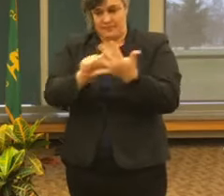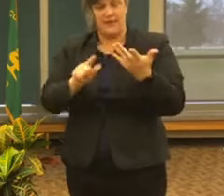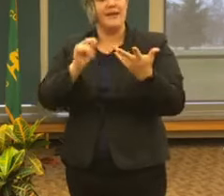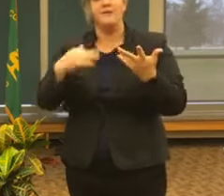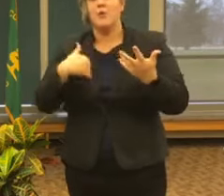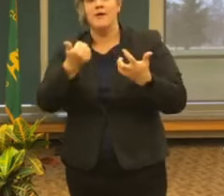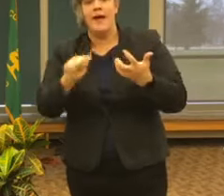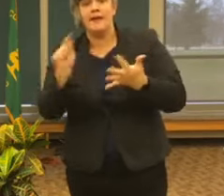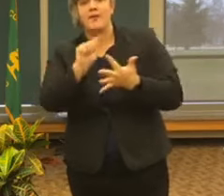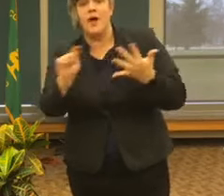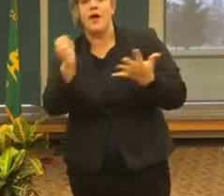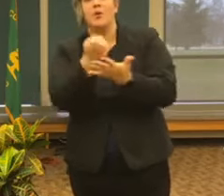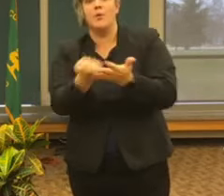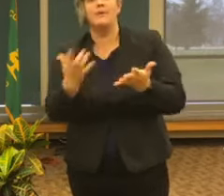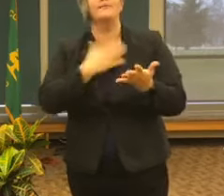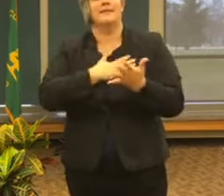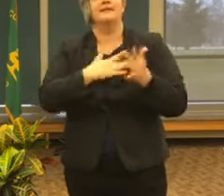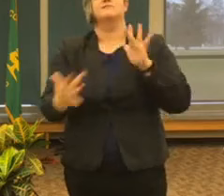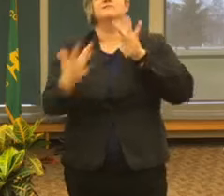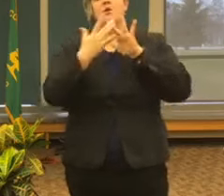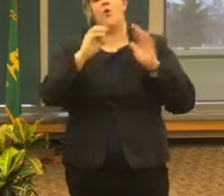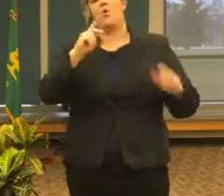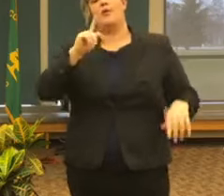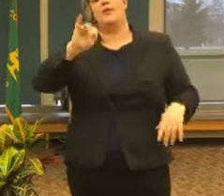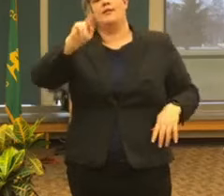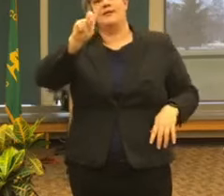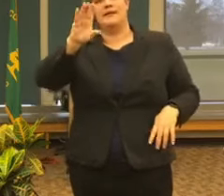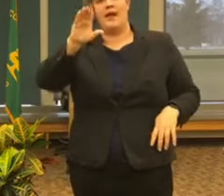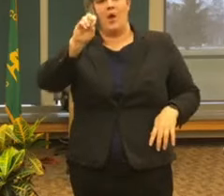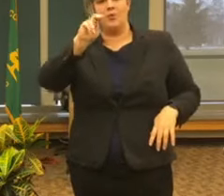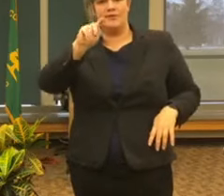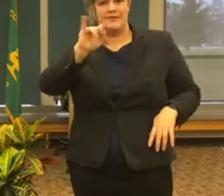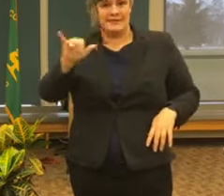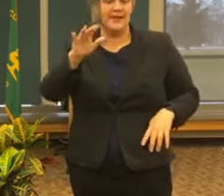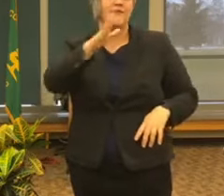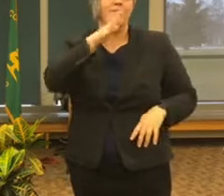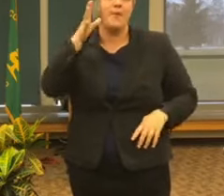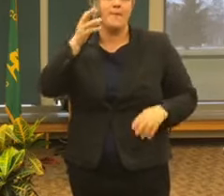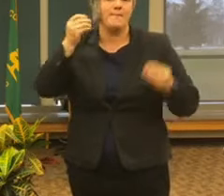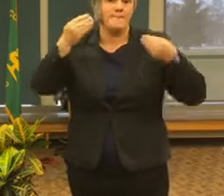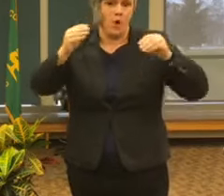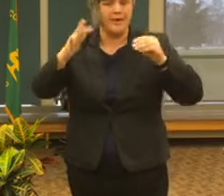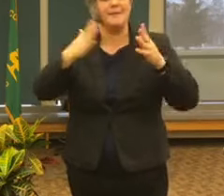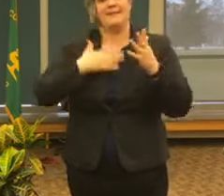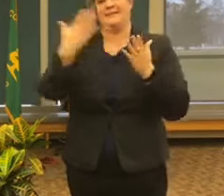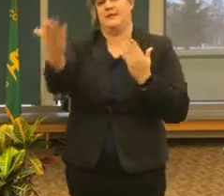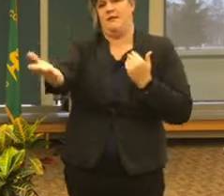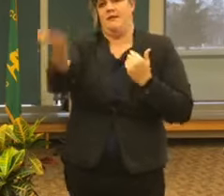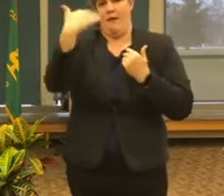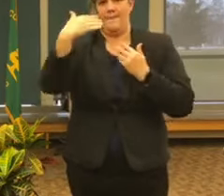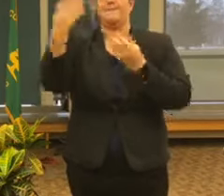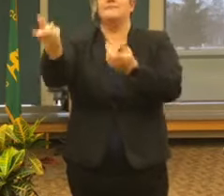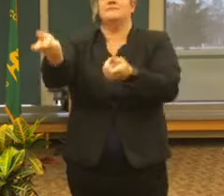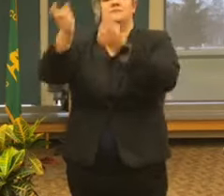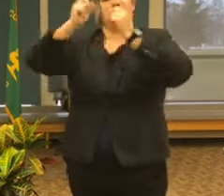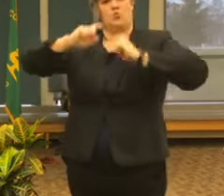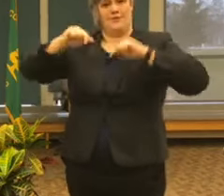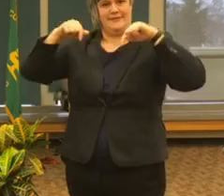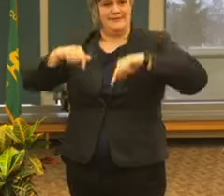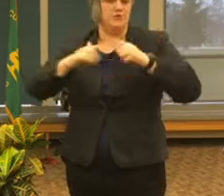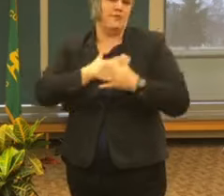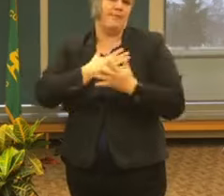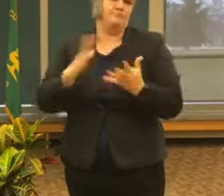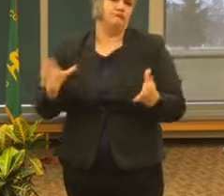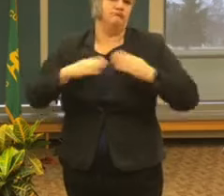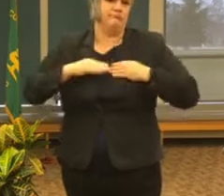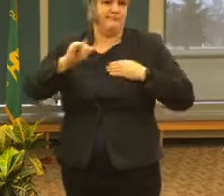would encourage you to go to the Oakland County Farmers Market, which is up here at the county complex. We'd be happy to receive those